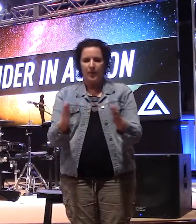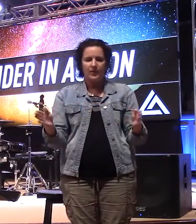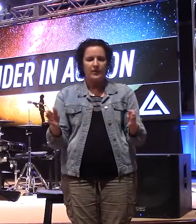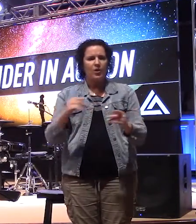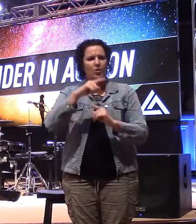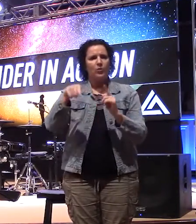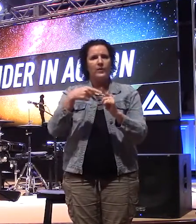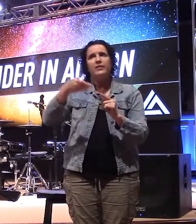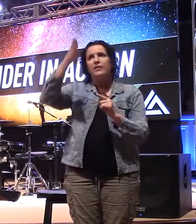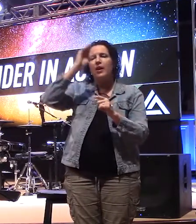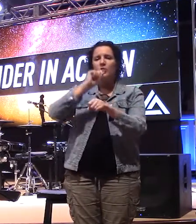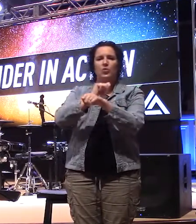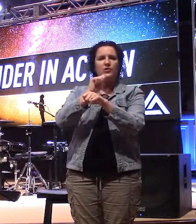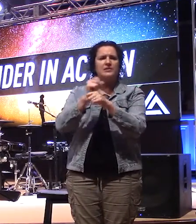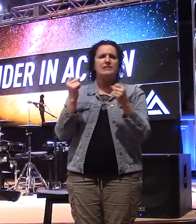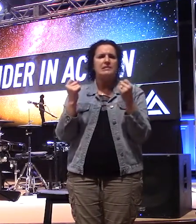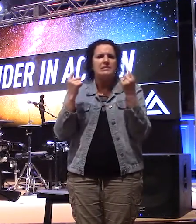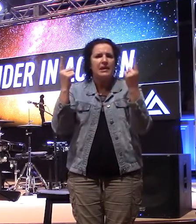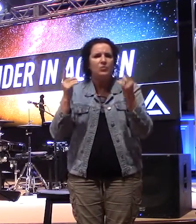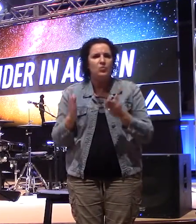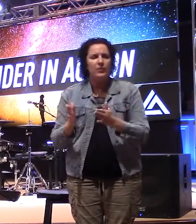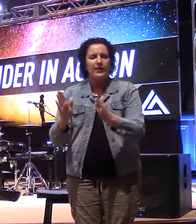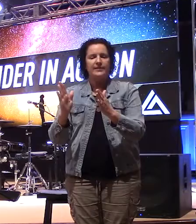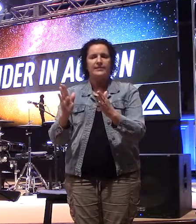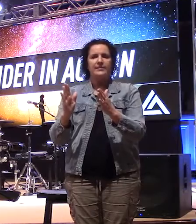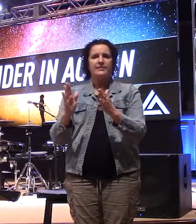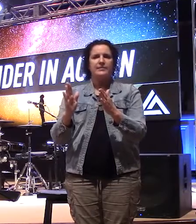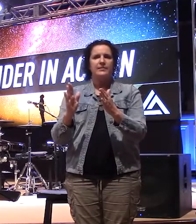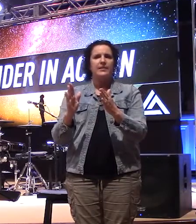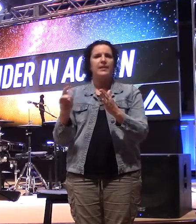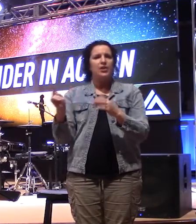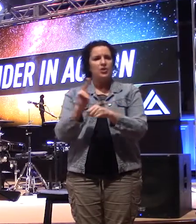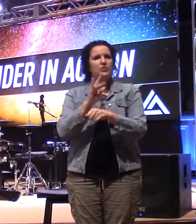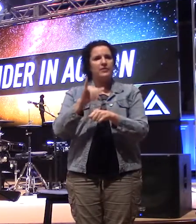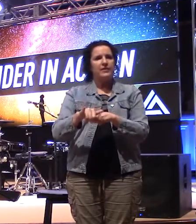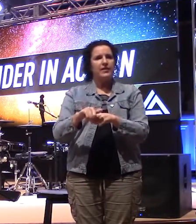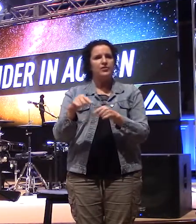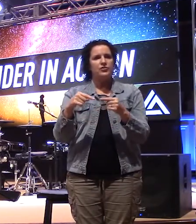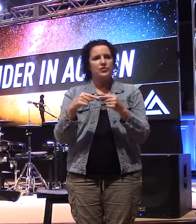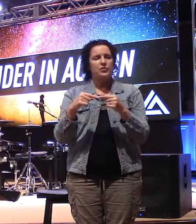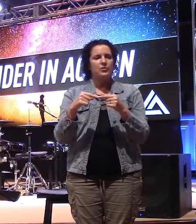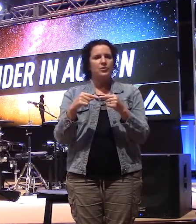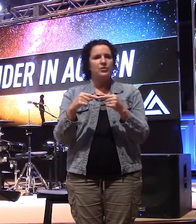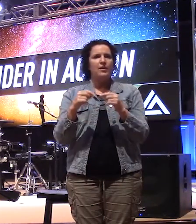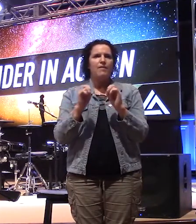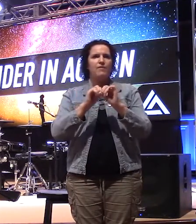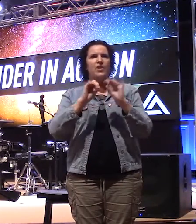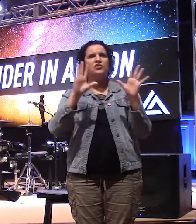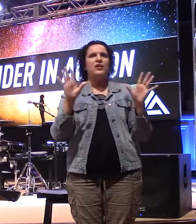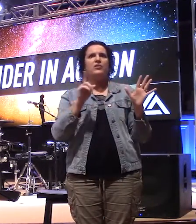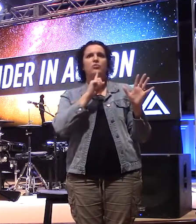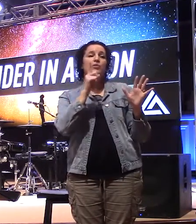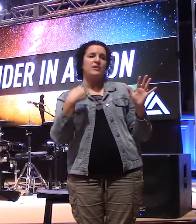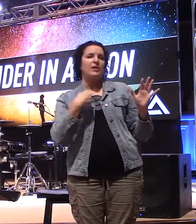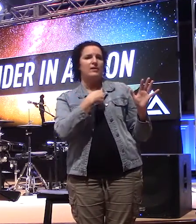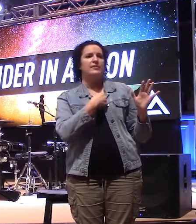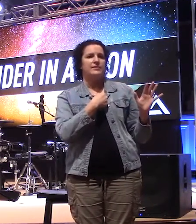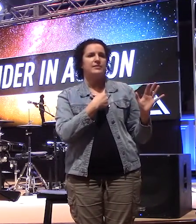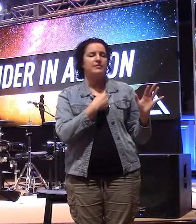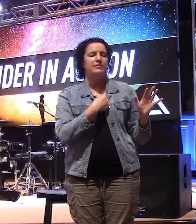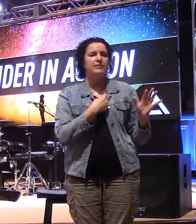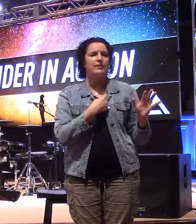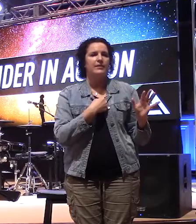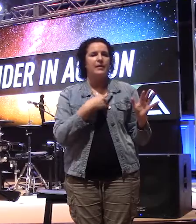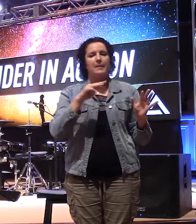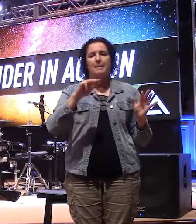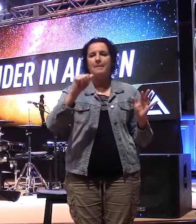ways. So sometimes the suddenness of a crisis, he uses that to kind of flesh out the real us. In